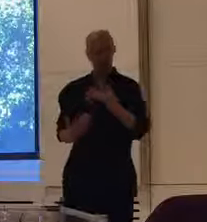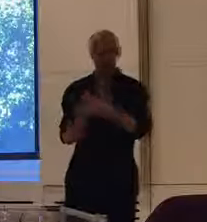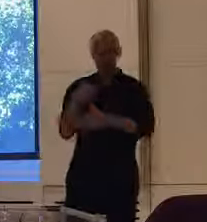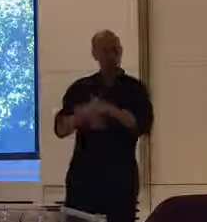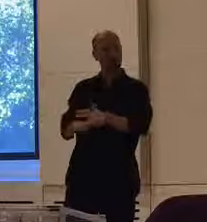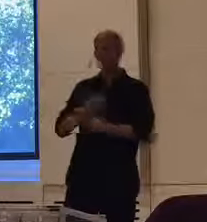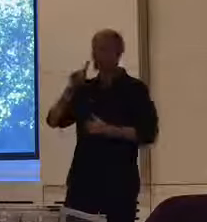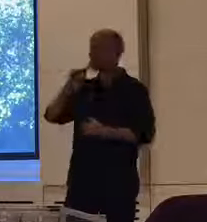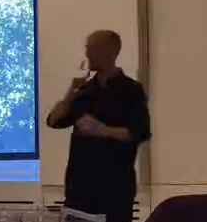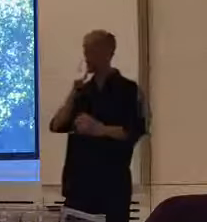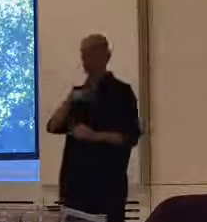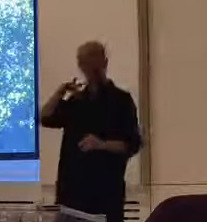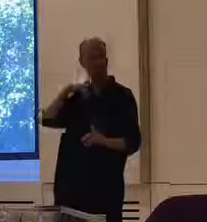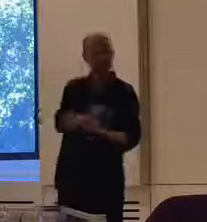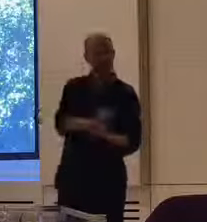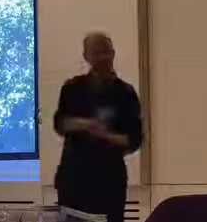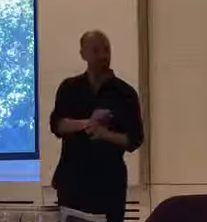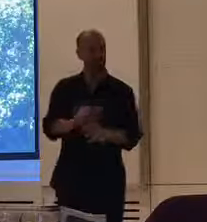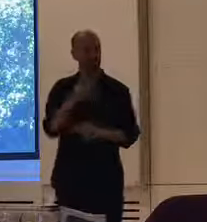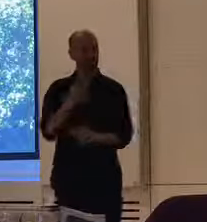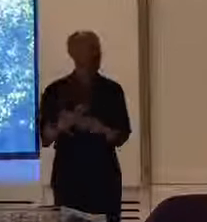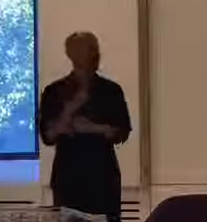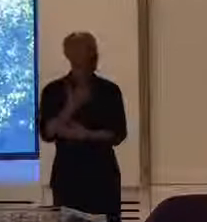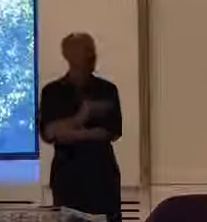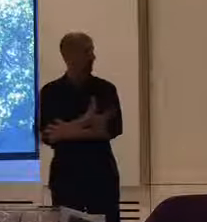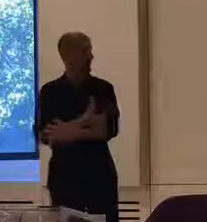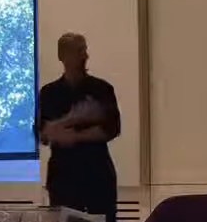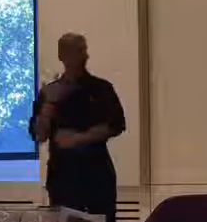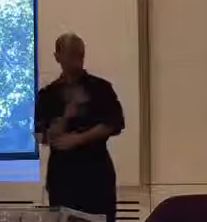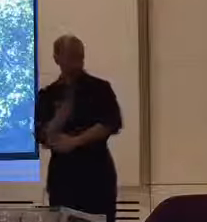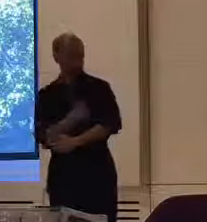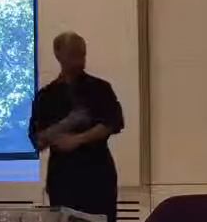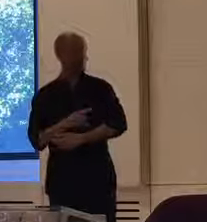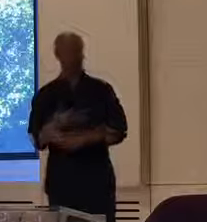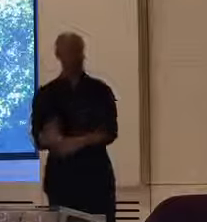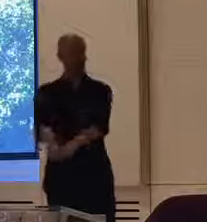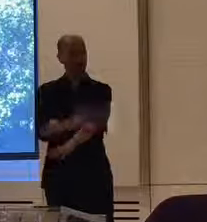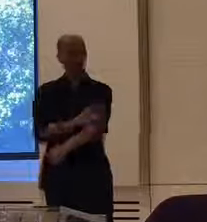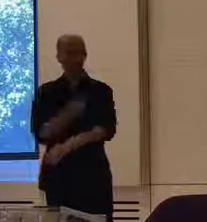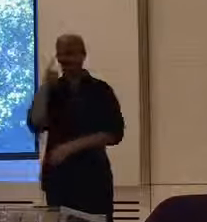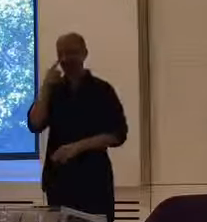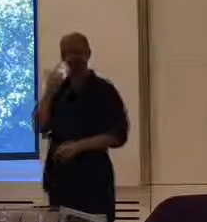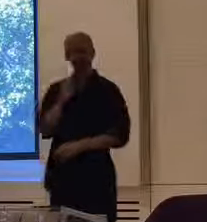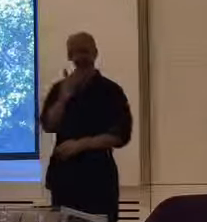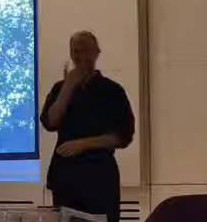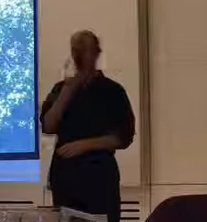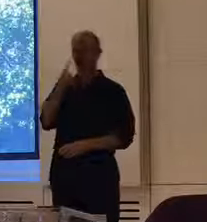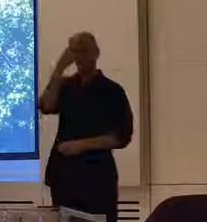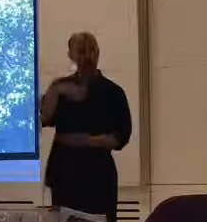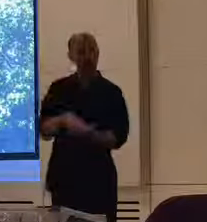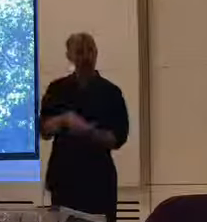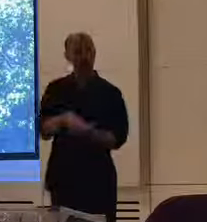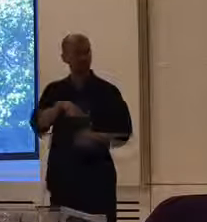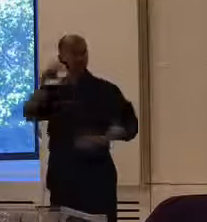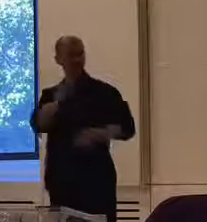So, talking about newborn babies, they're tested very early, I think maybe 1